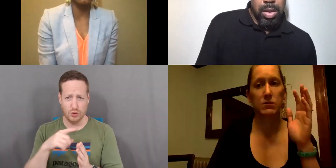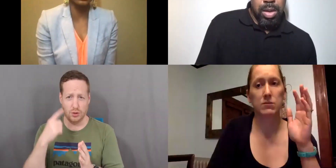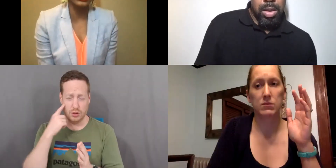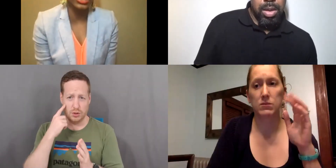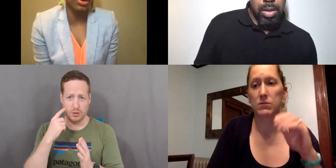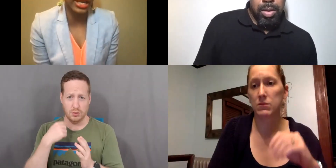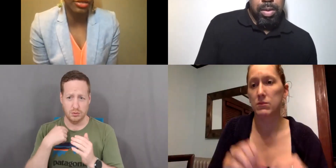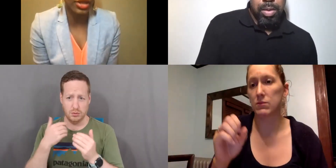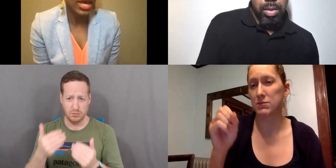on September 8th.